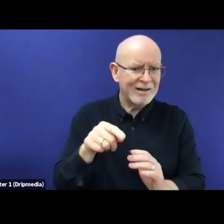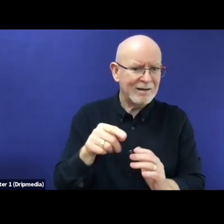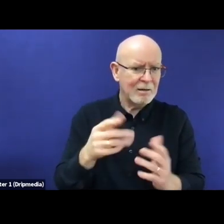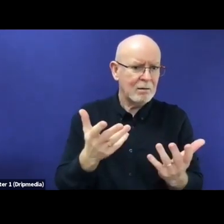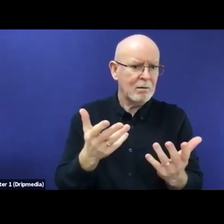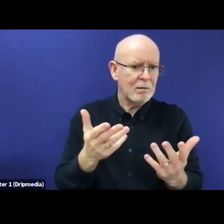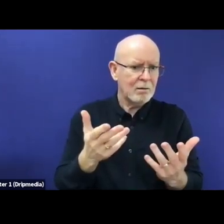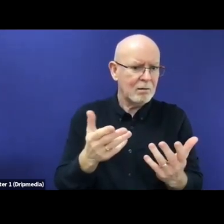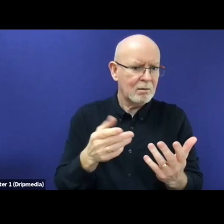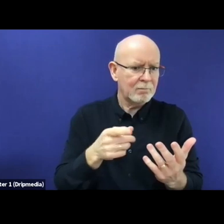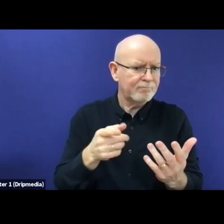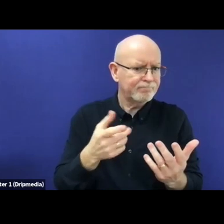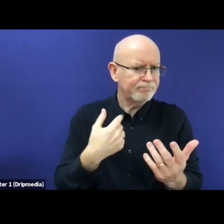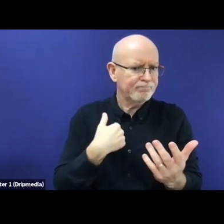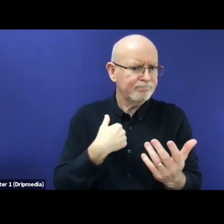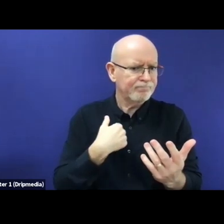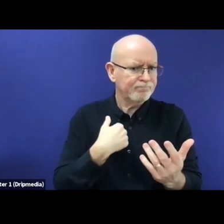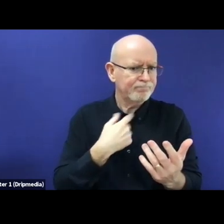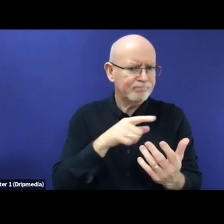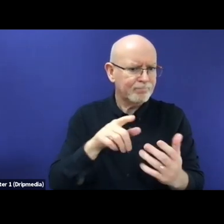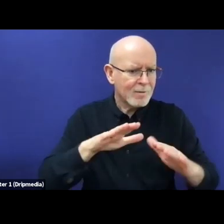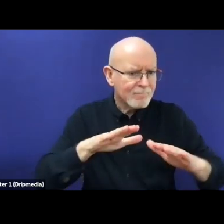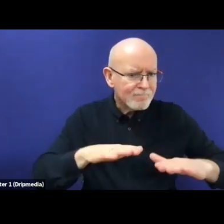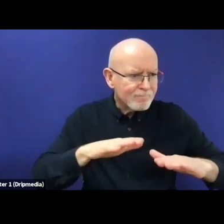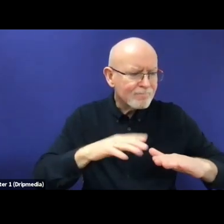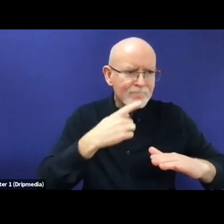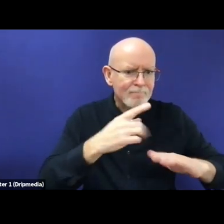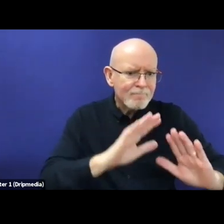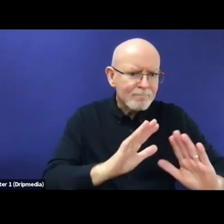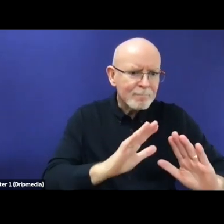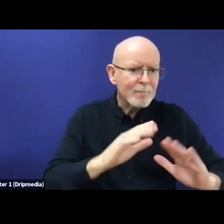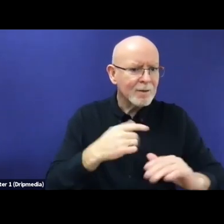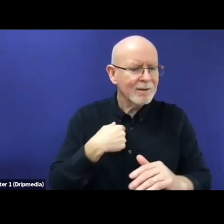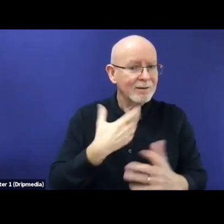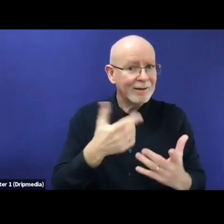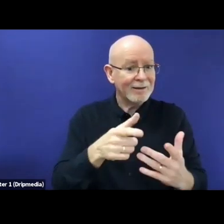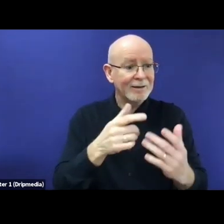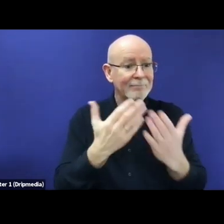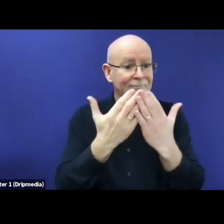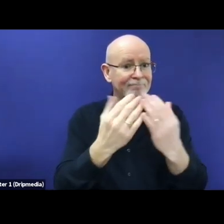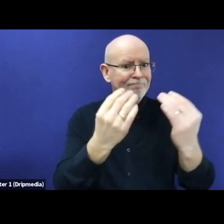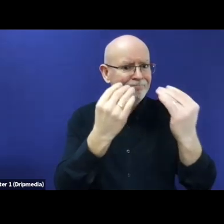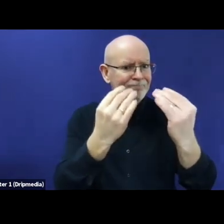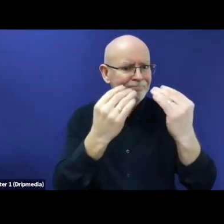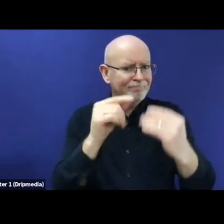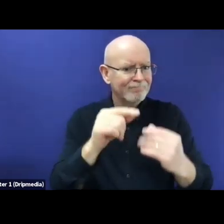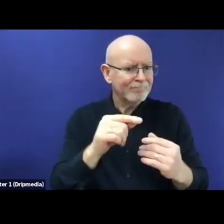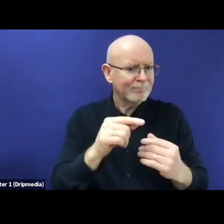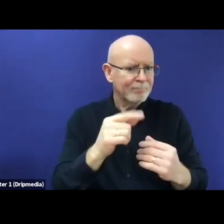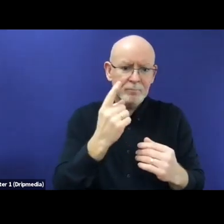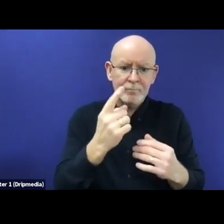confidence. So that's why I say that education provides protection and can be of values of displaced